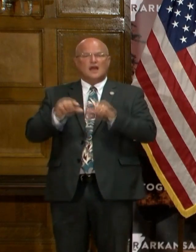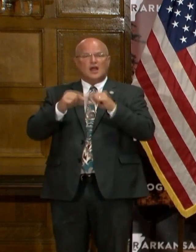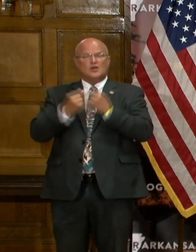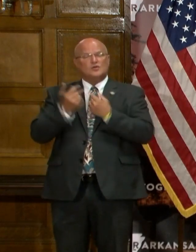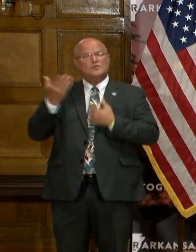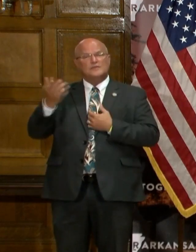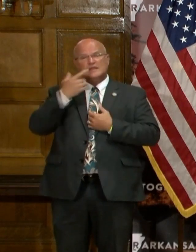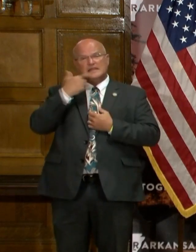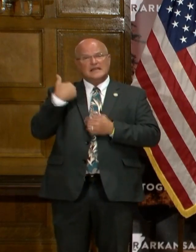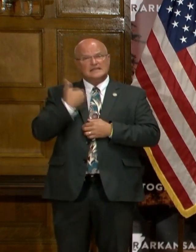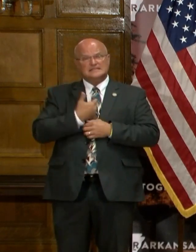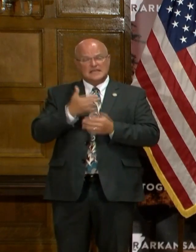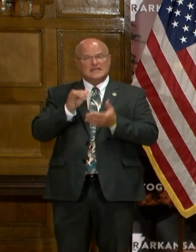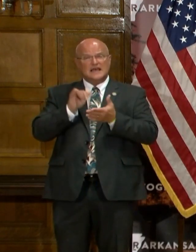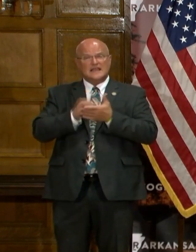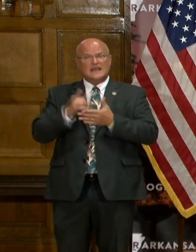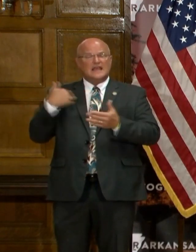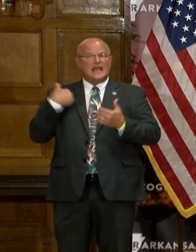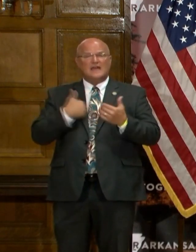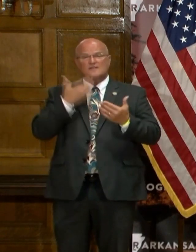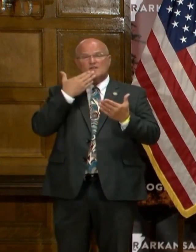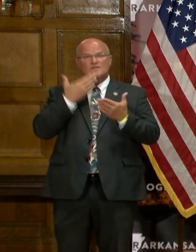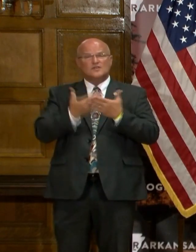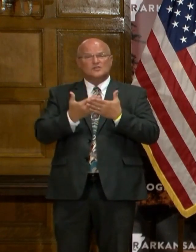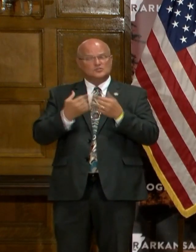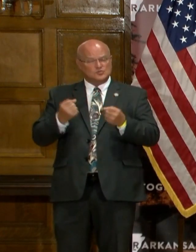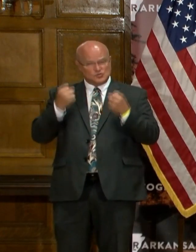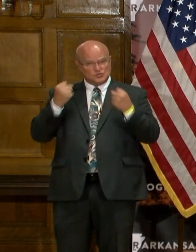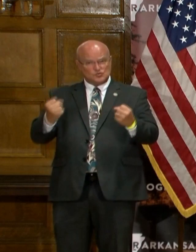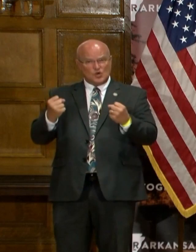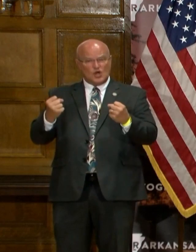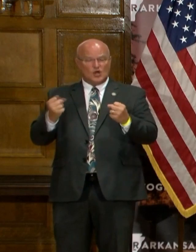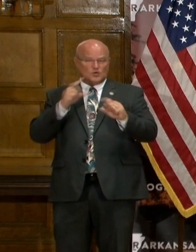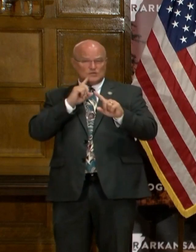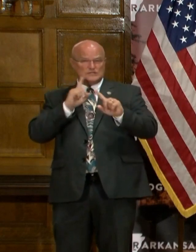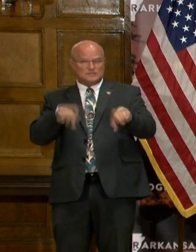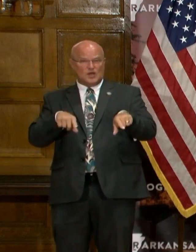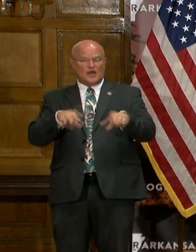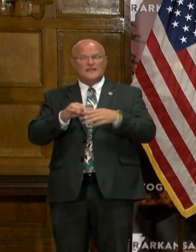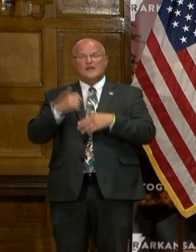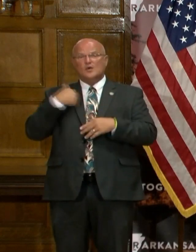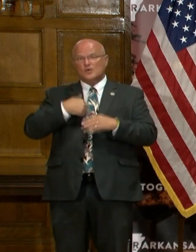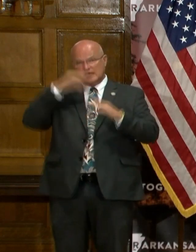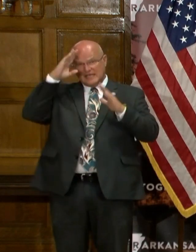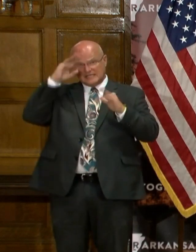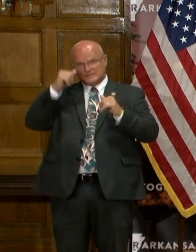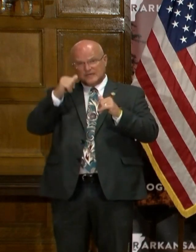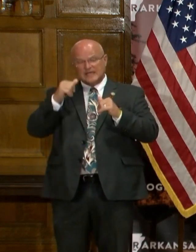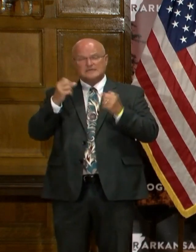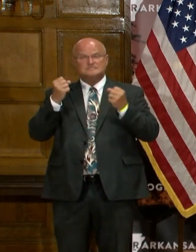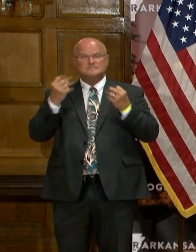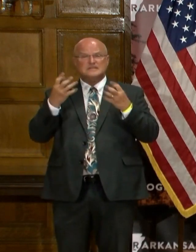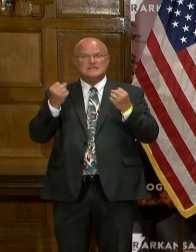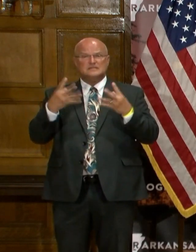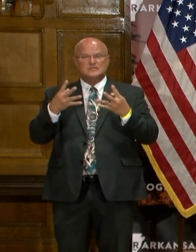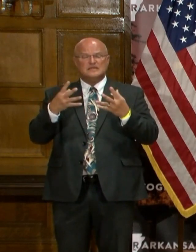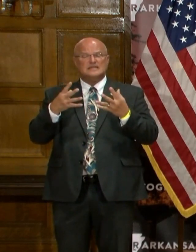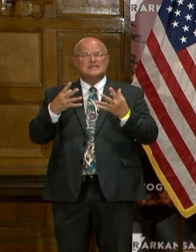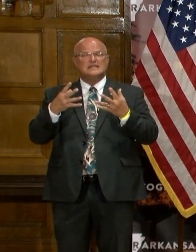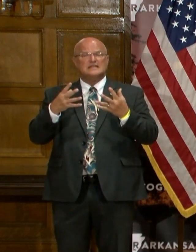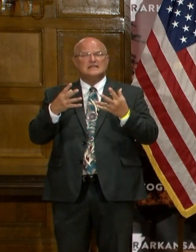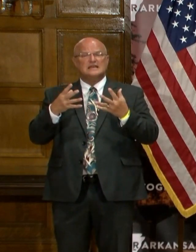there tells us that we have a very, very, very strong response to that. We expect a significant number of specimens